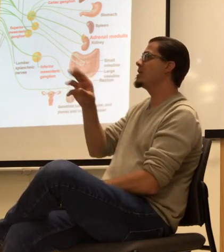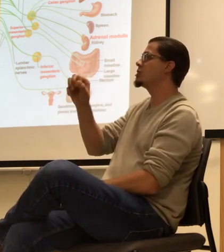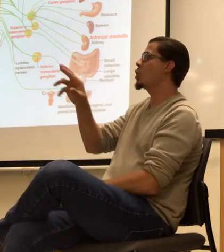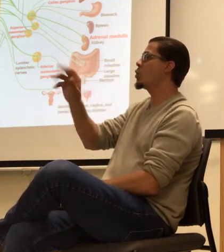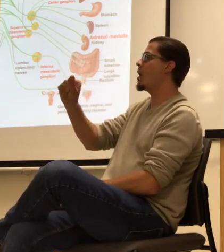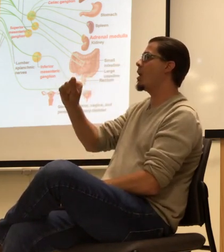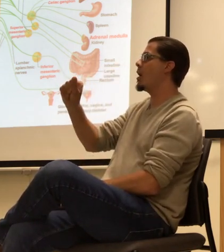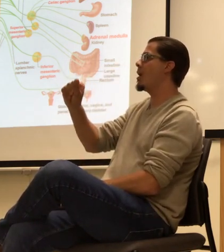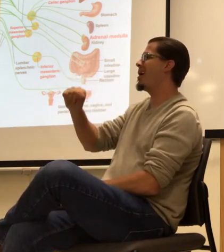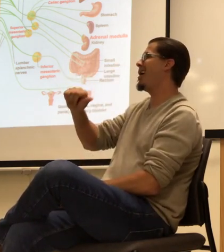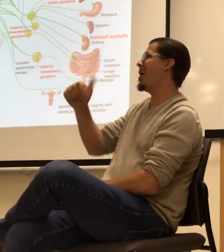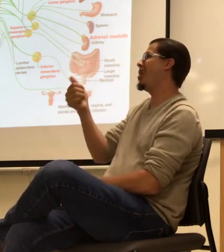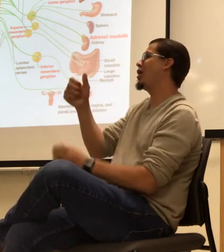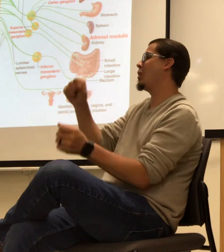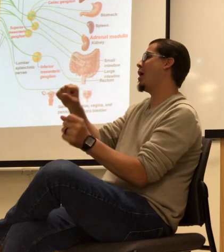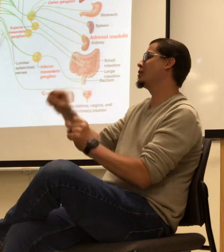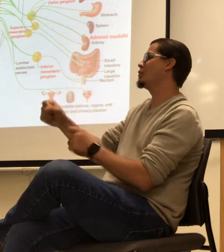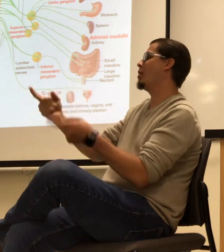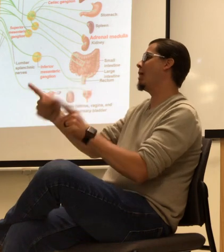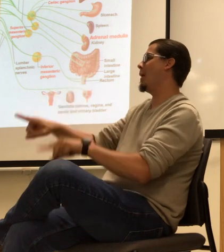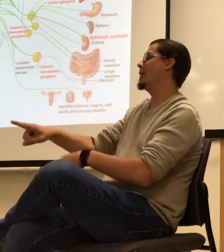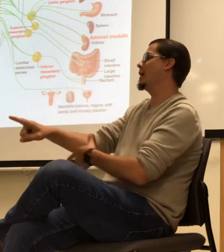another possibility is